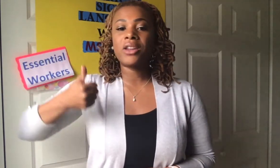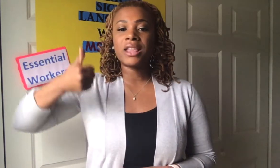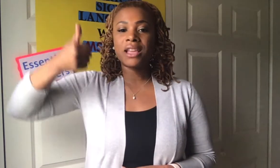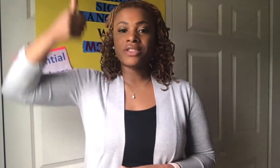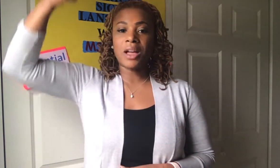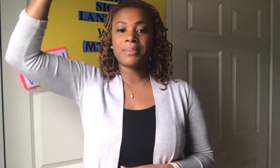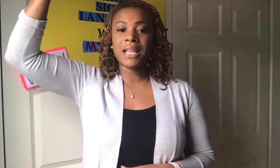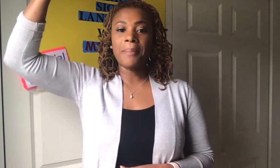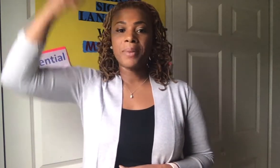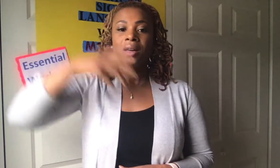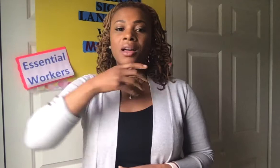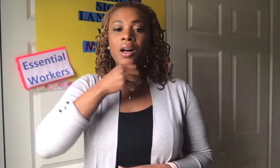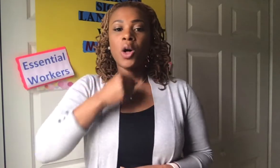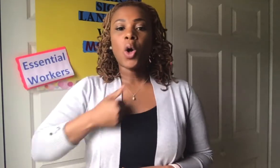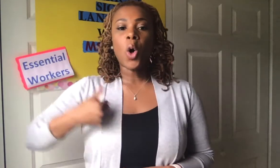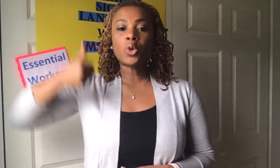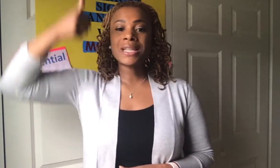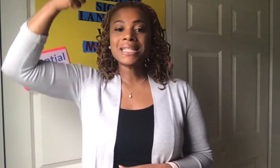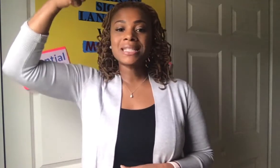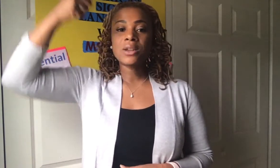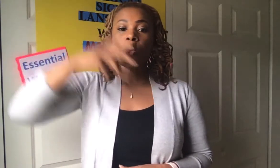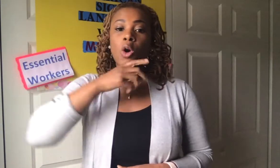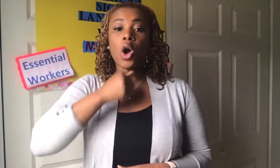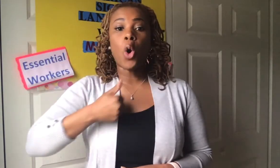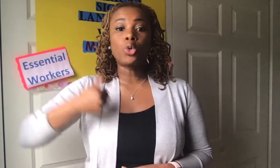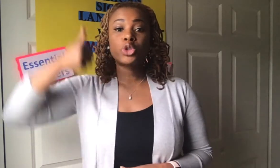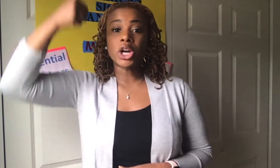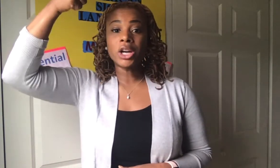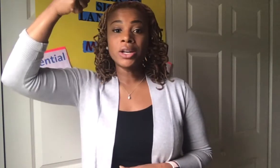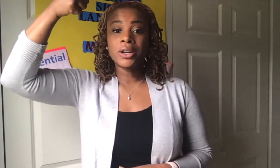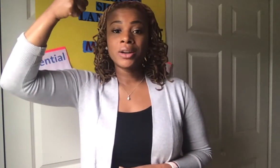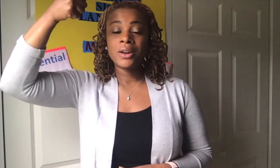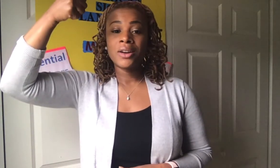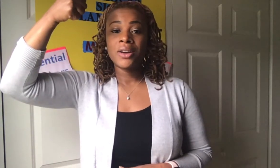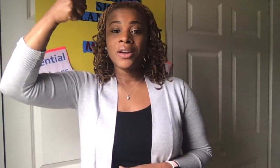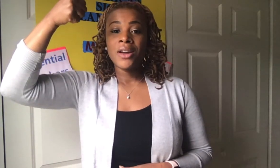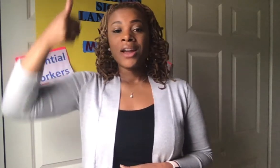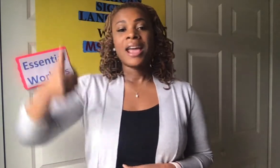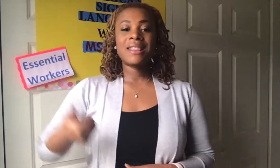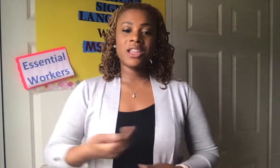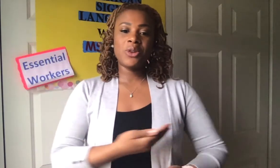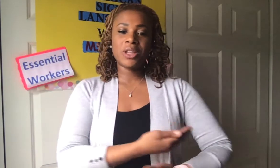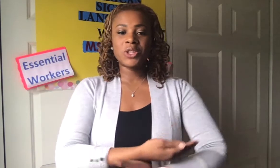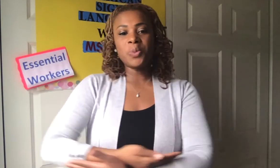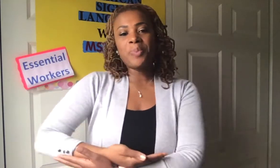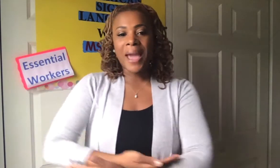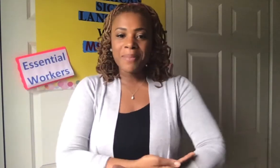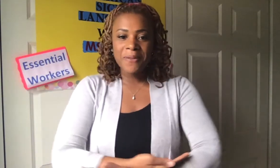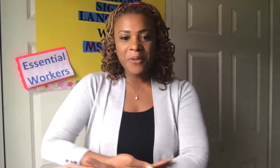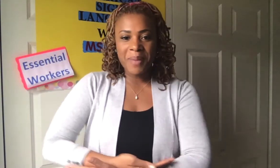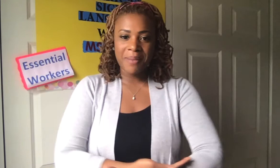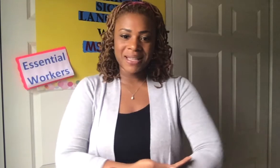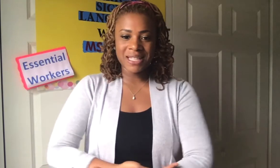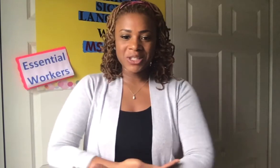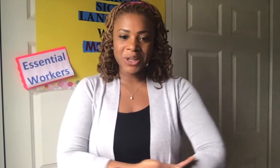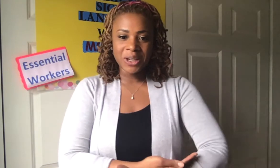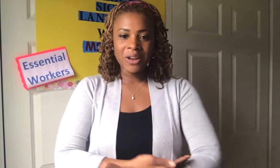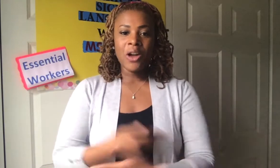then thumbs up. Oldest or older. And then you can do baby for baby sister